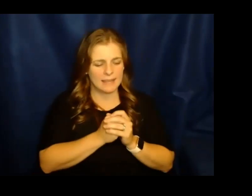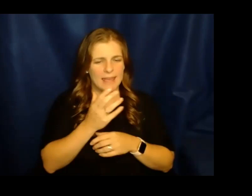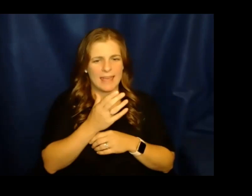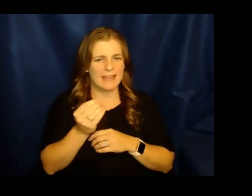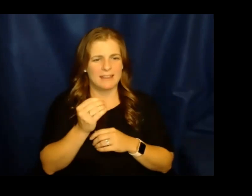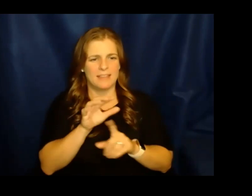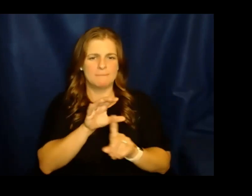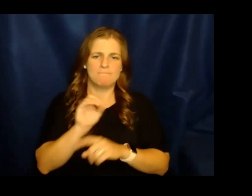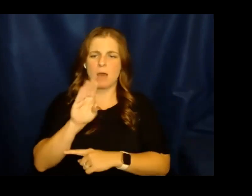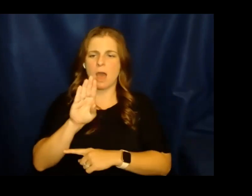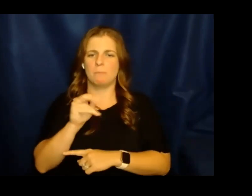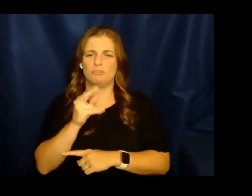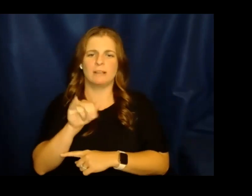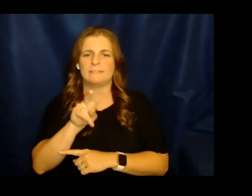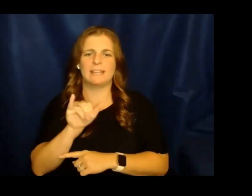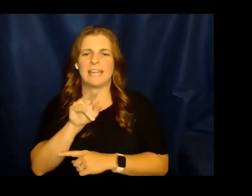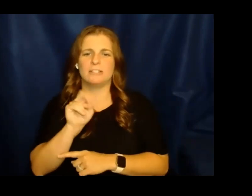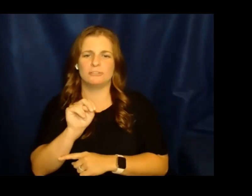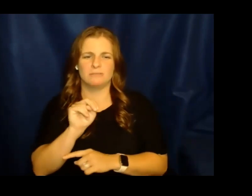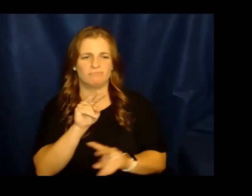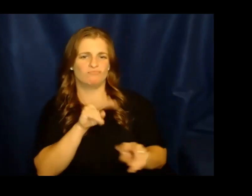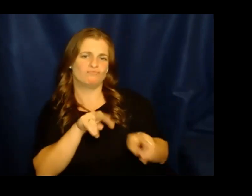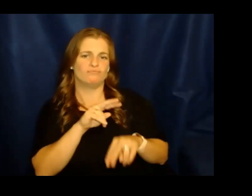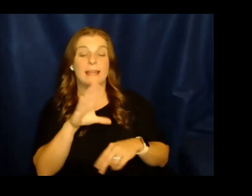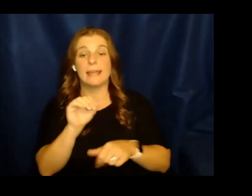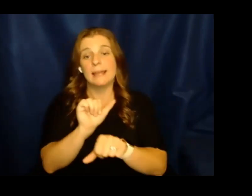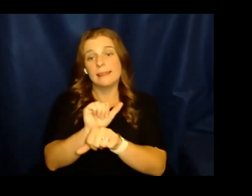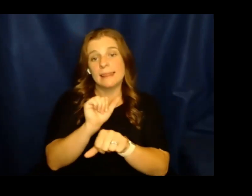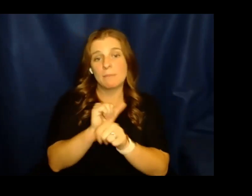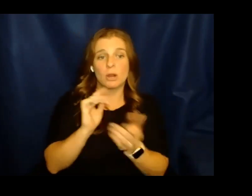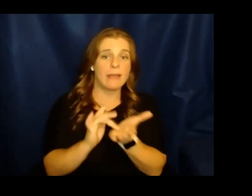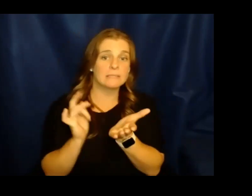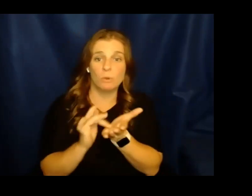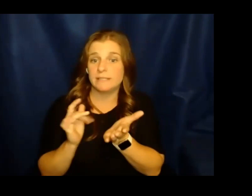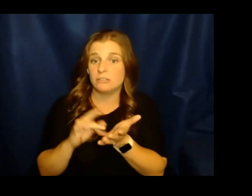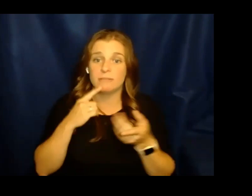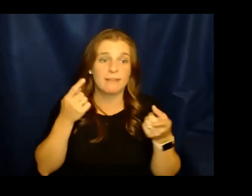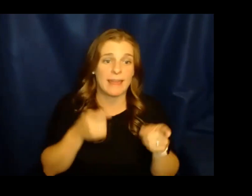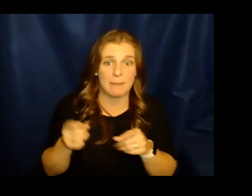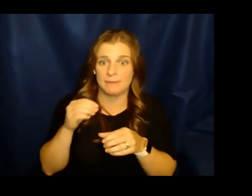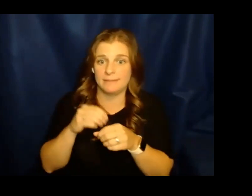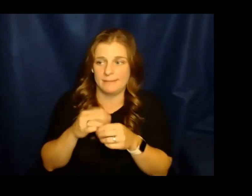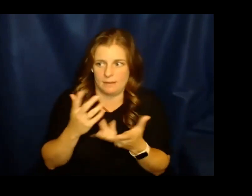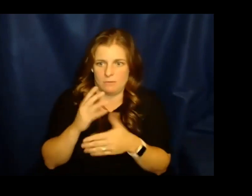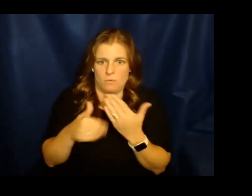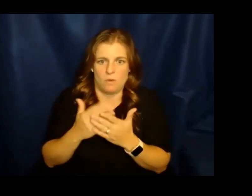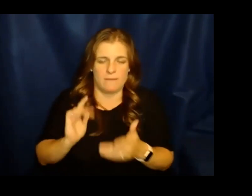and labor exploitation that persists in every other facet of our identities and lives. And